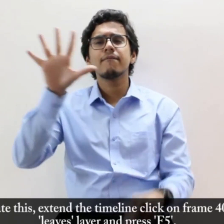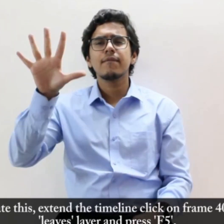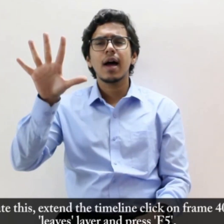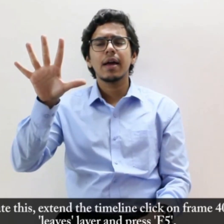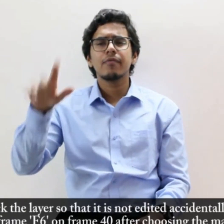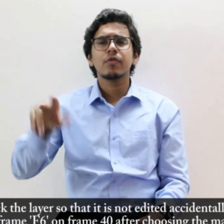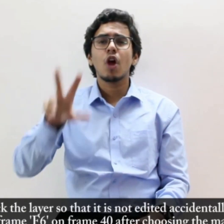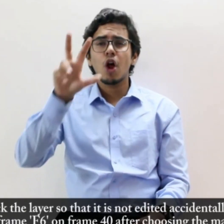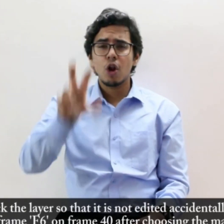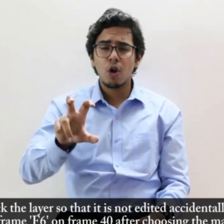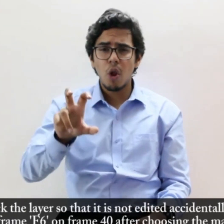Lock the